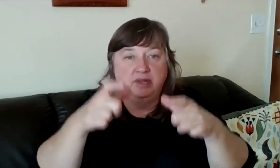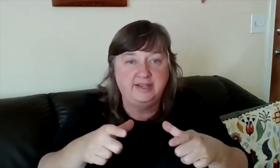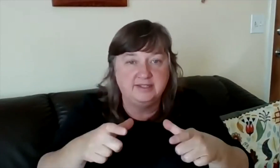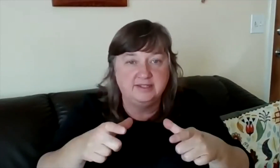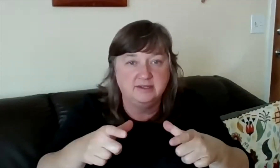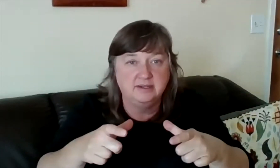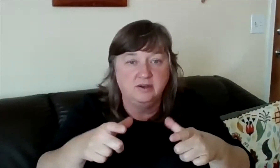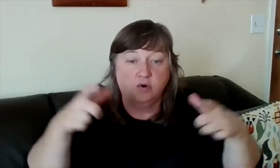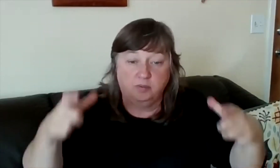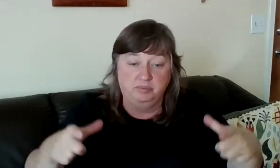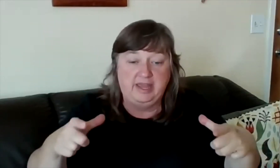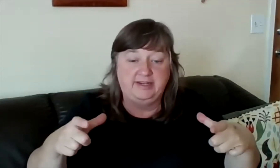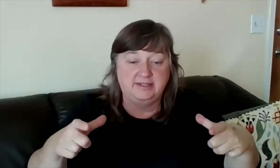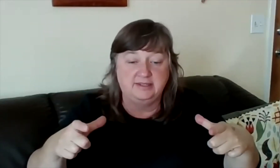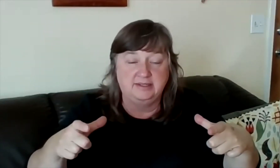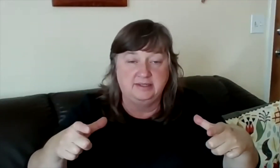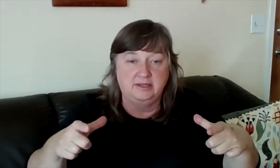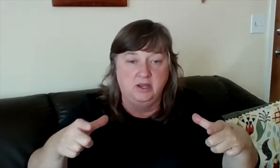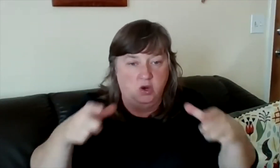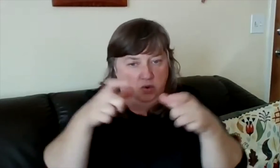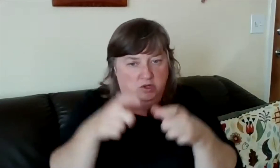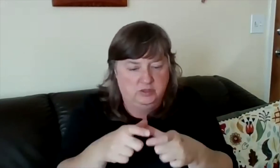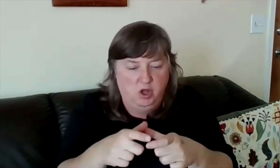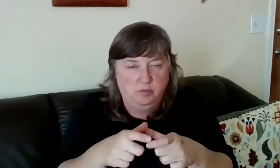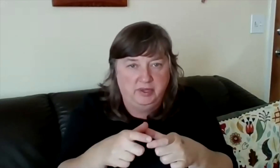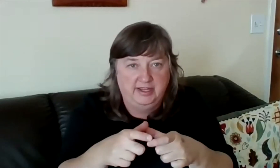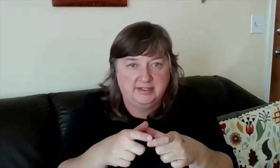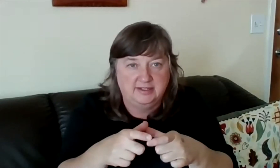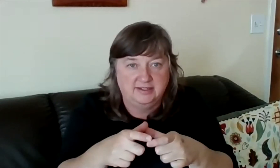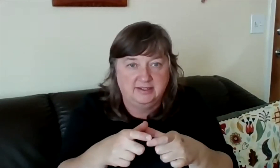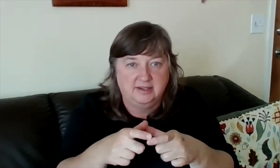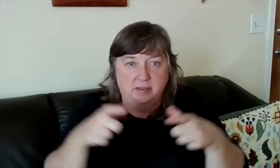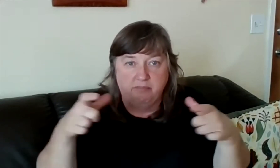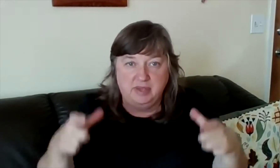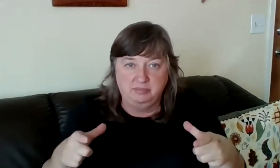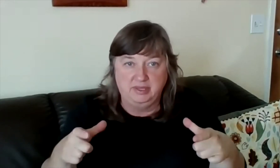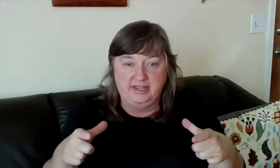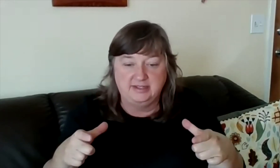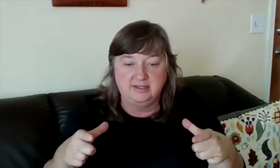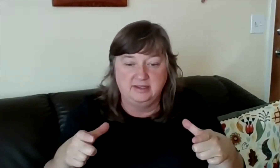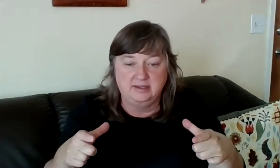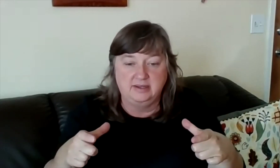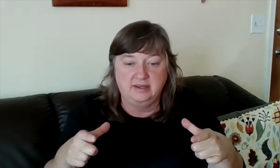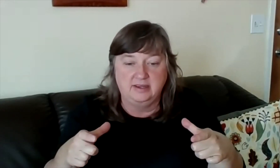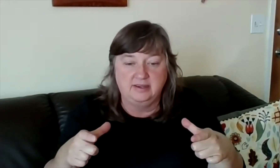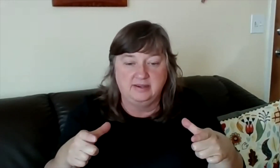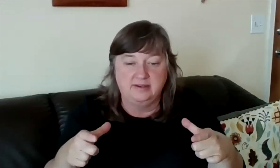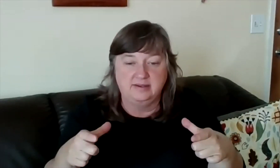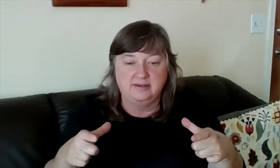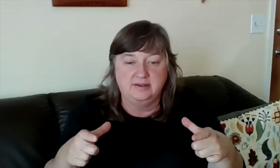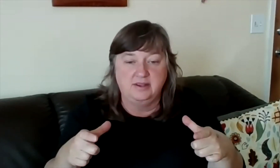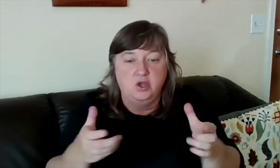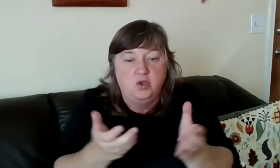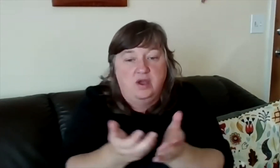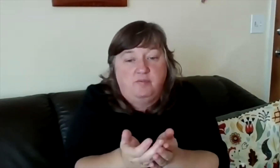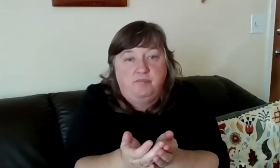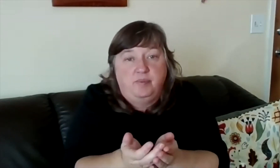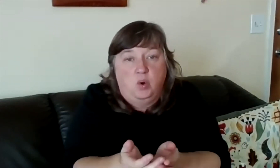plate or a small plate, big plate. You have a